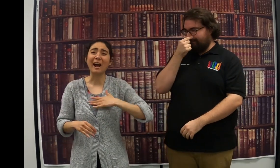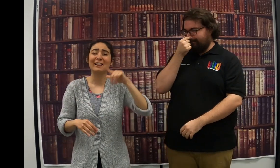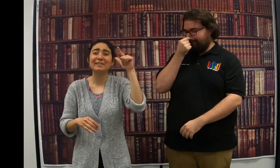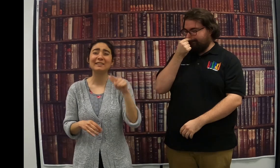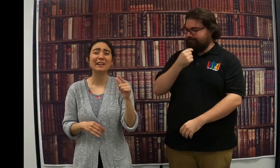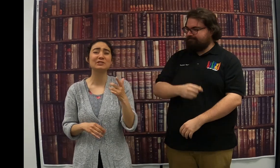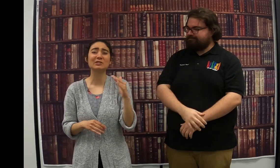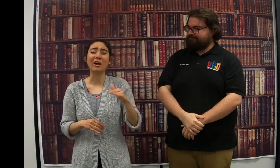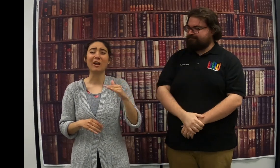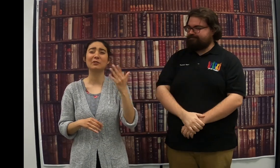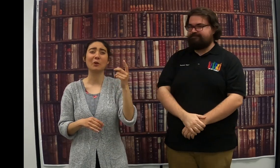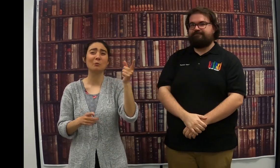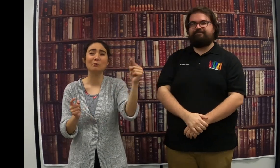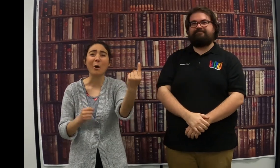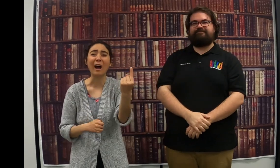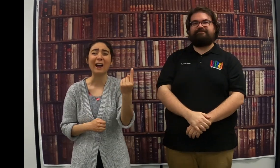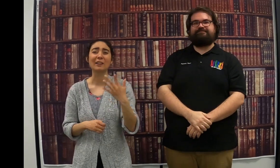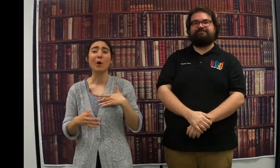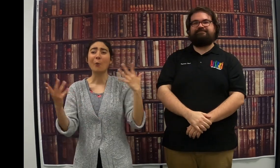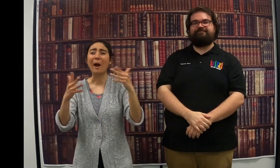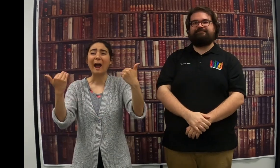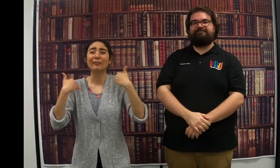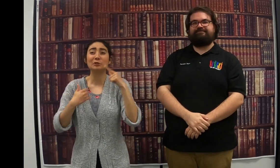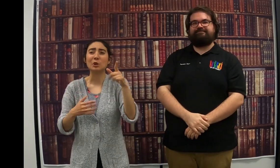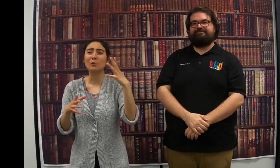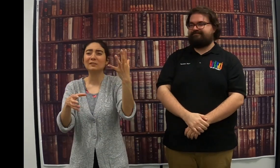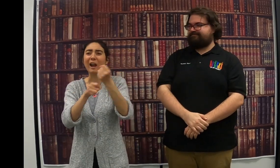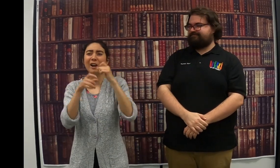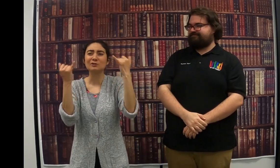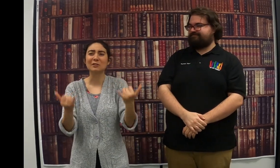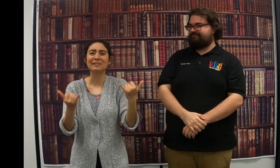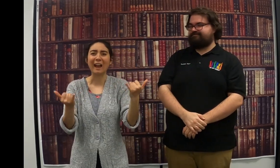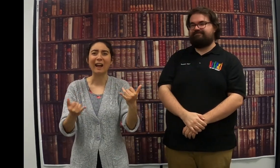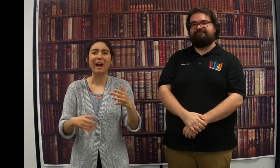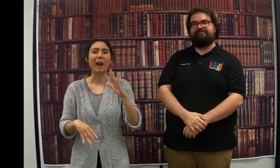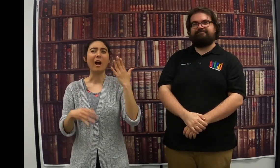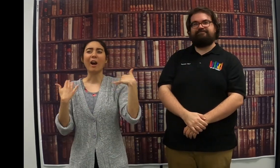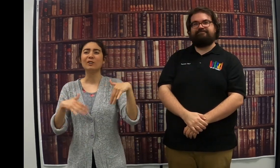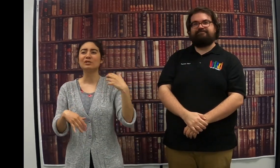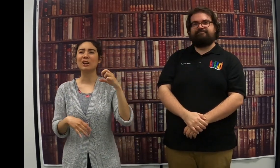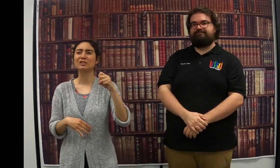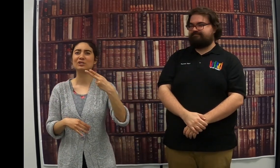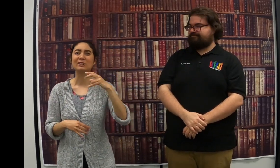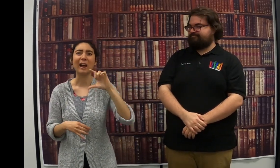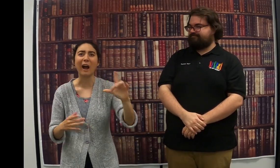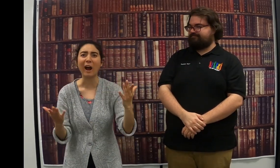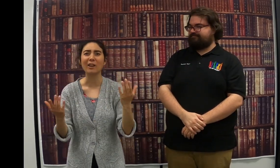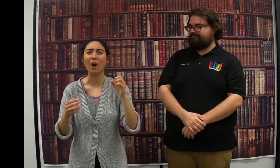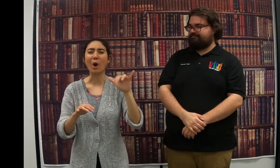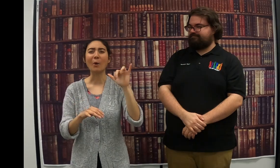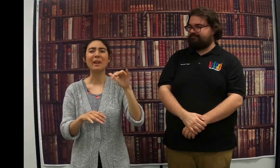Hello, my little one. What have you got today? A shell?